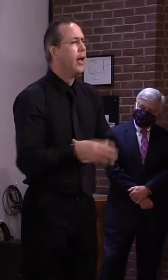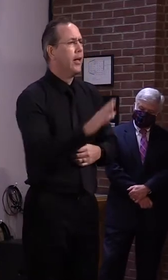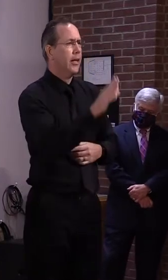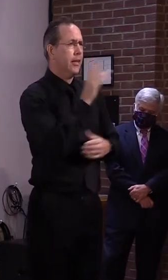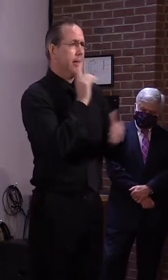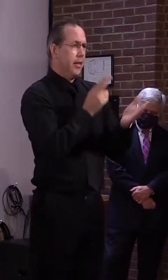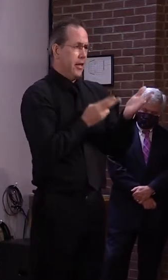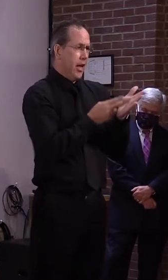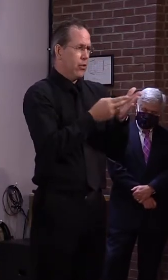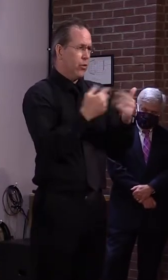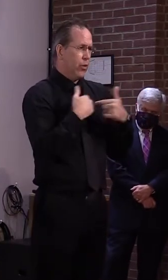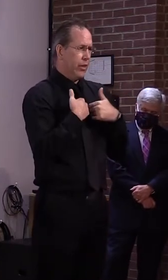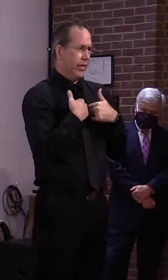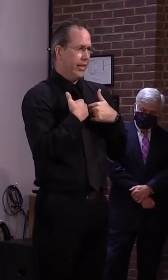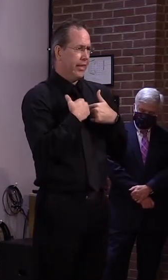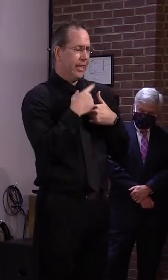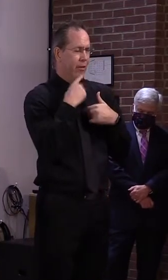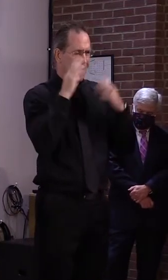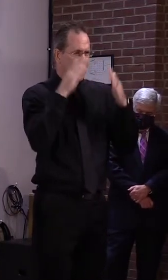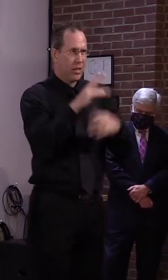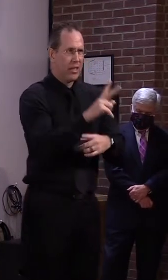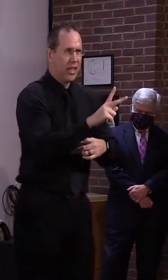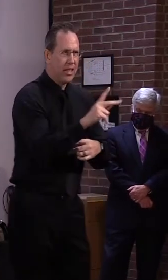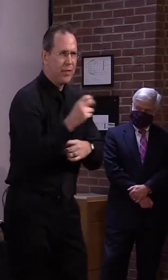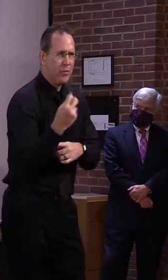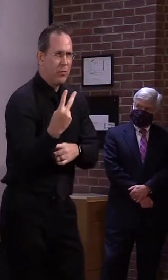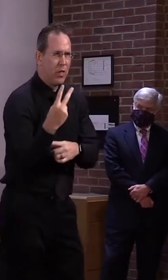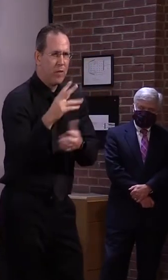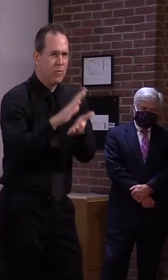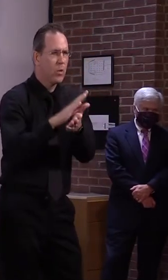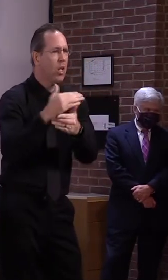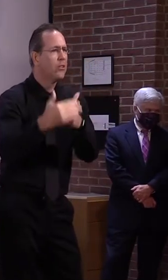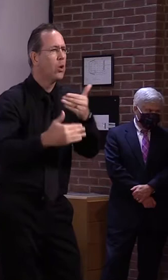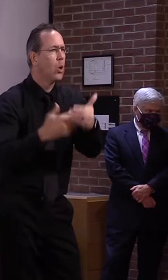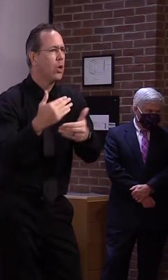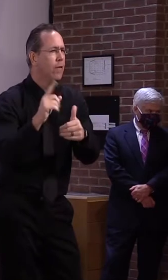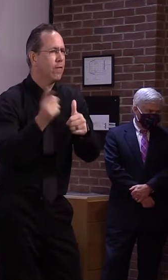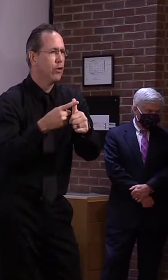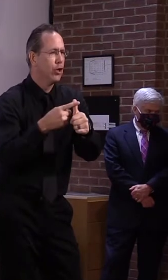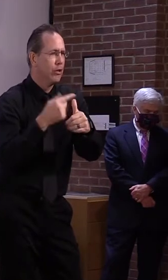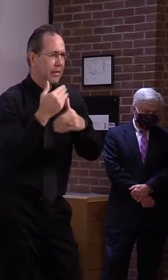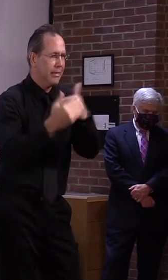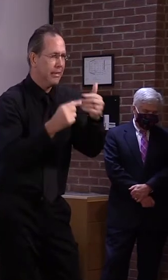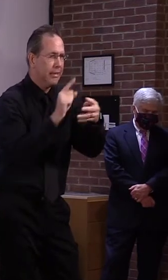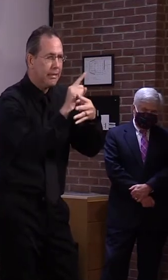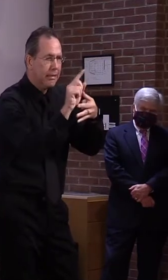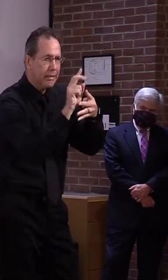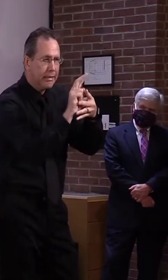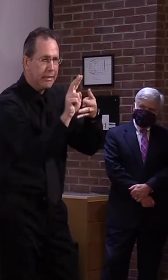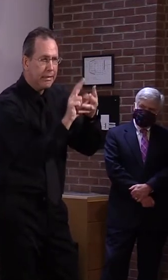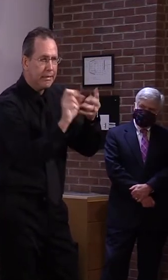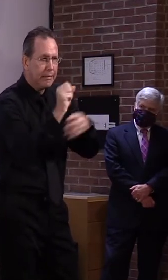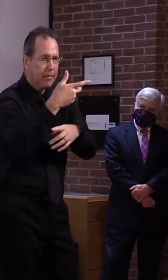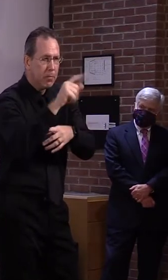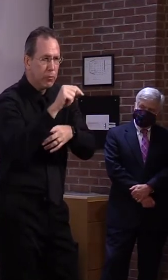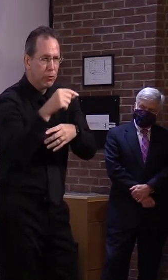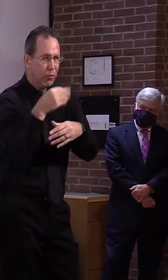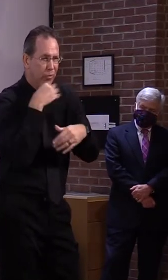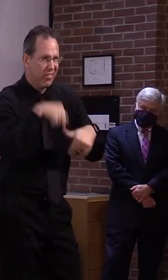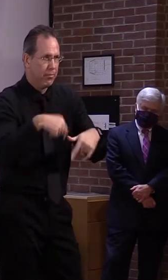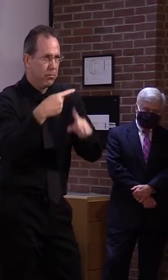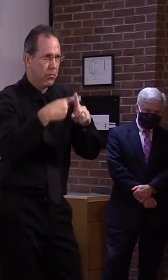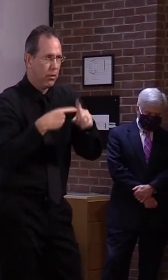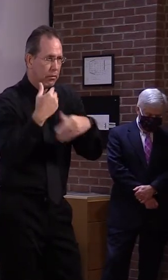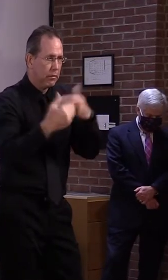So we are watching, and as soon as we possibly can get through this,